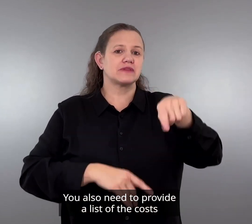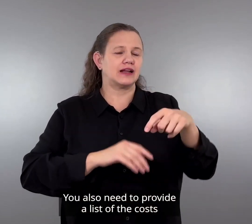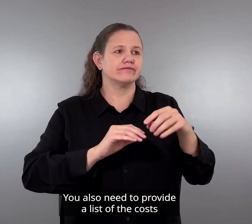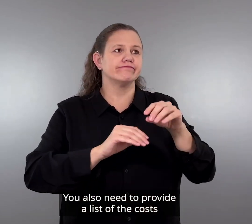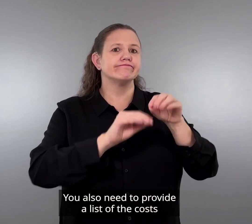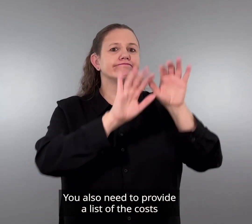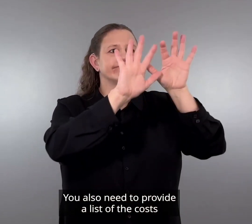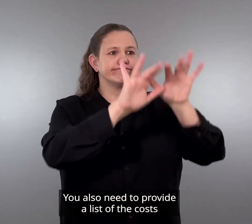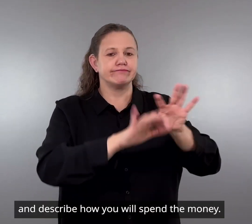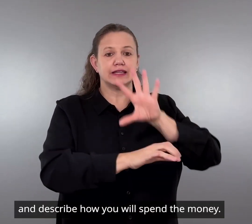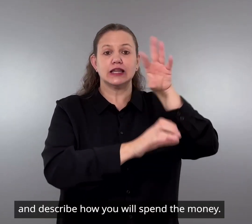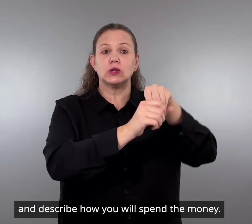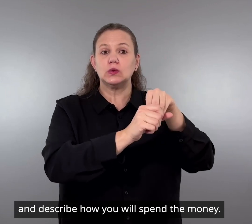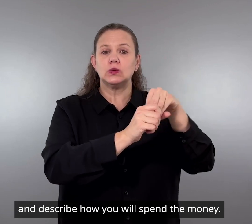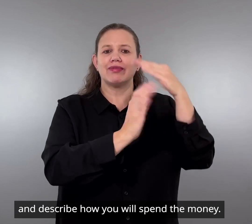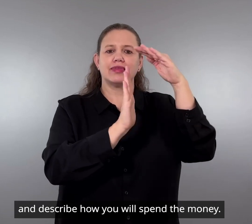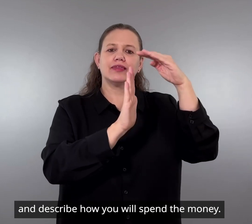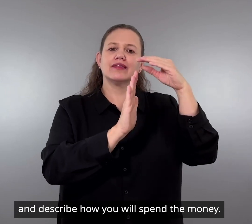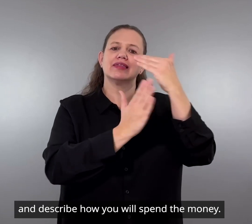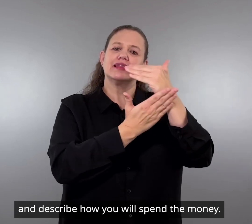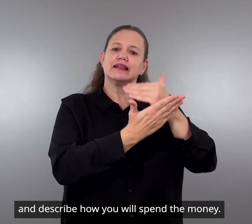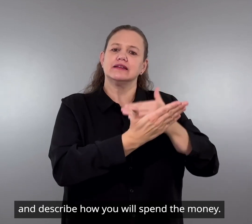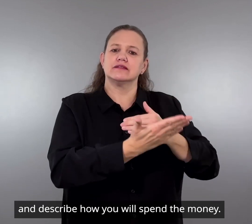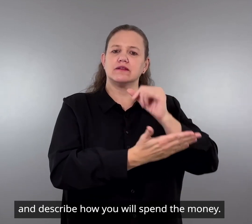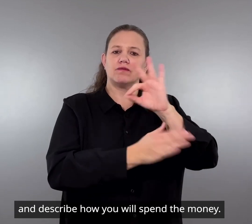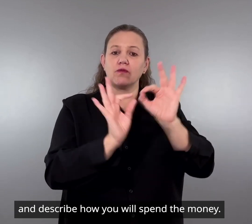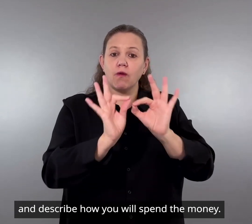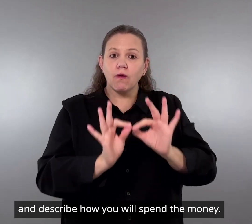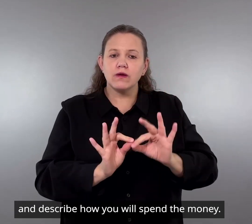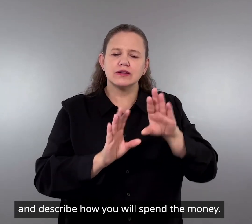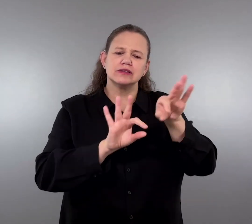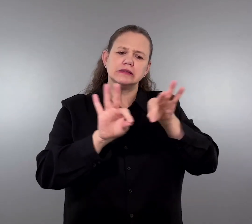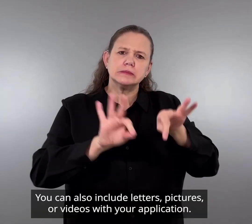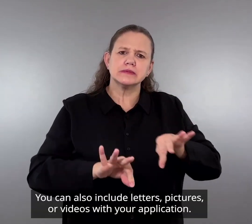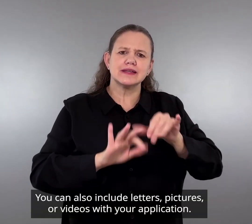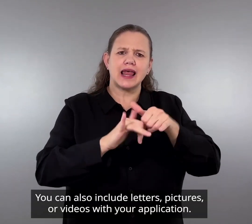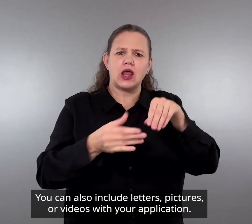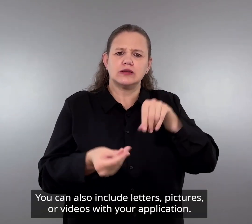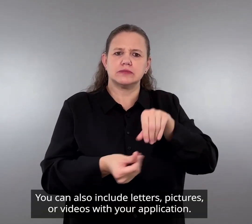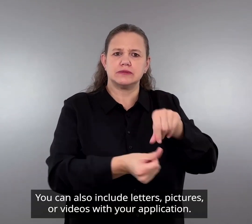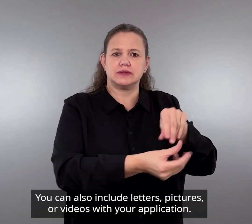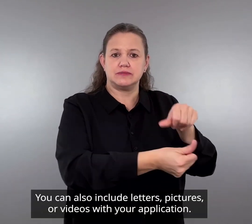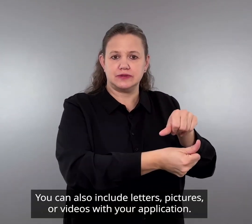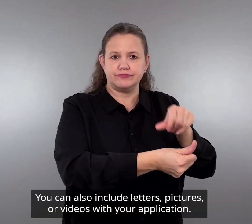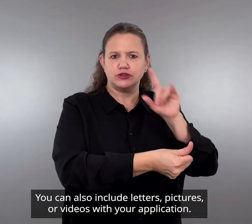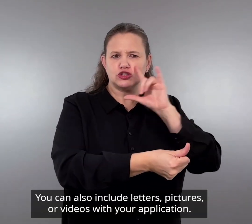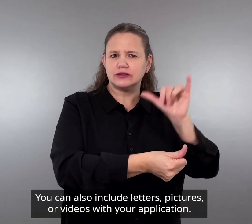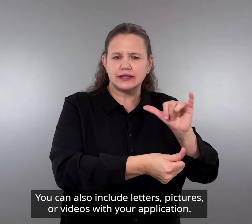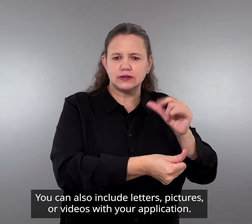of the costs and describe how you will spend the money. You can also include letters,